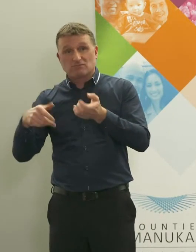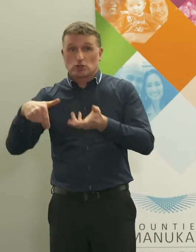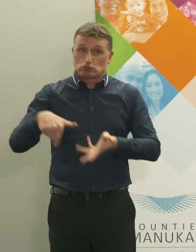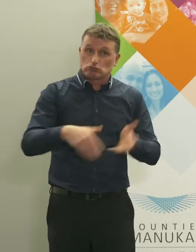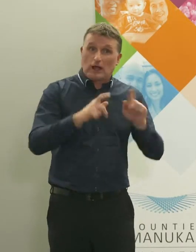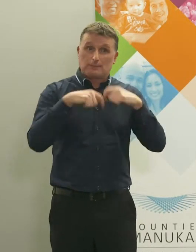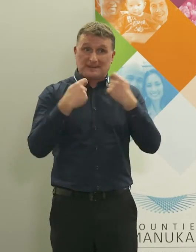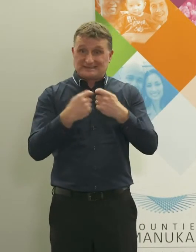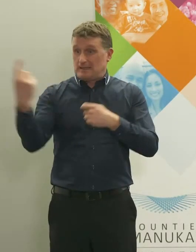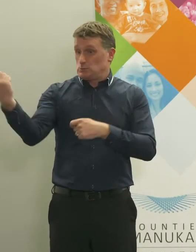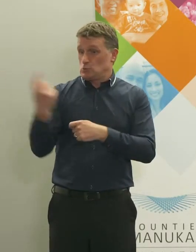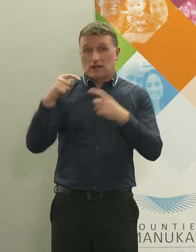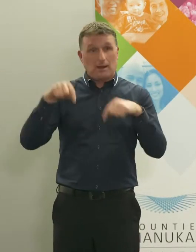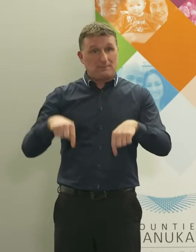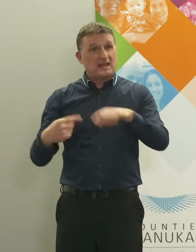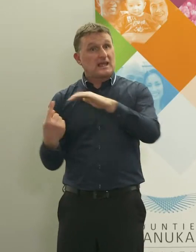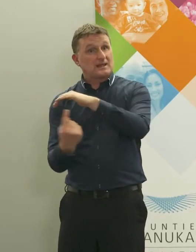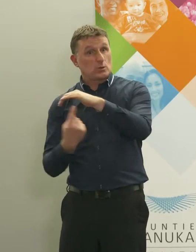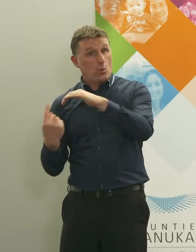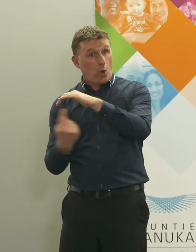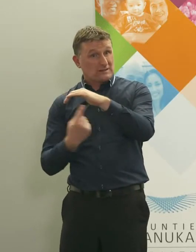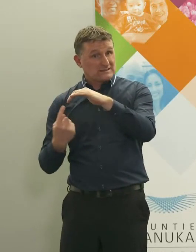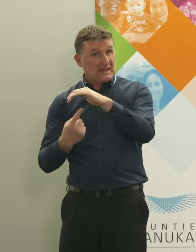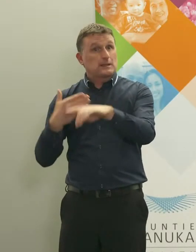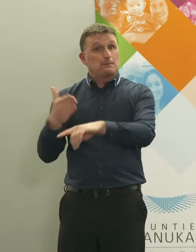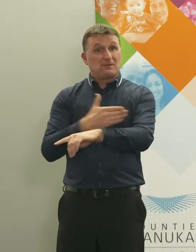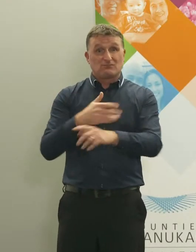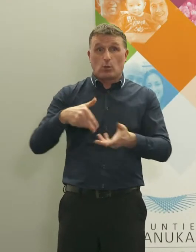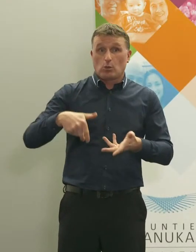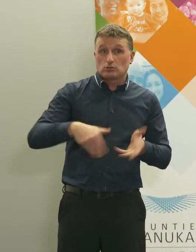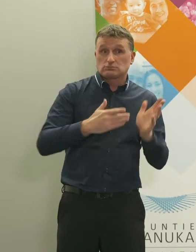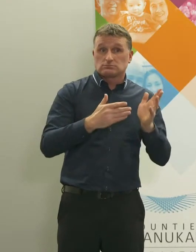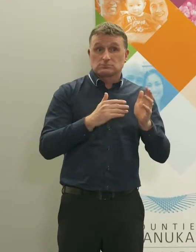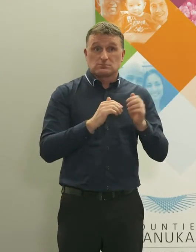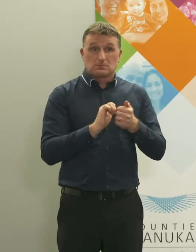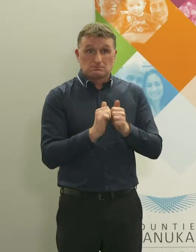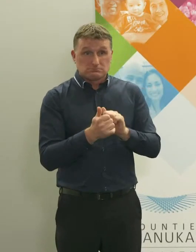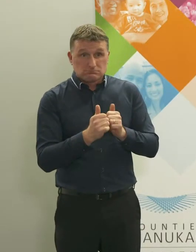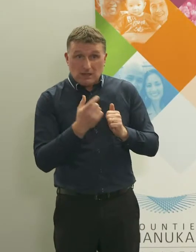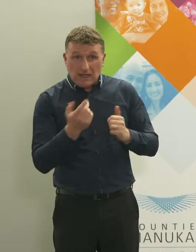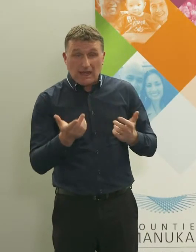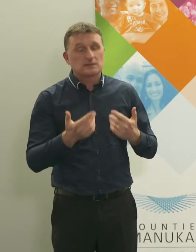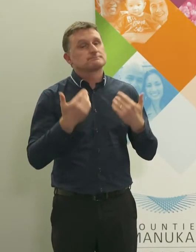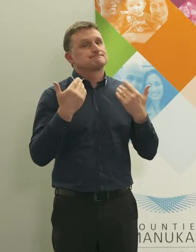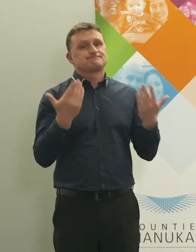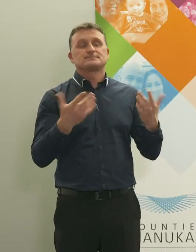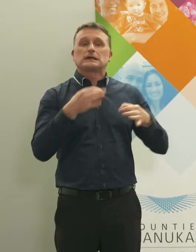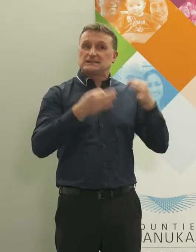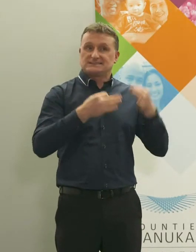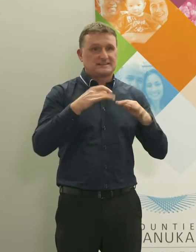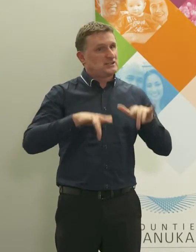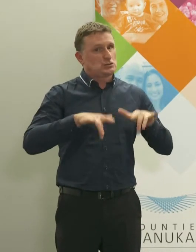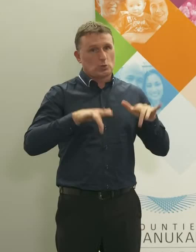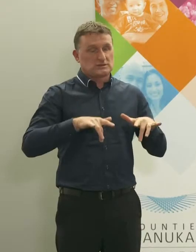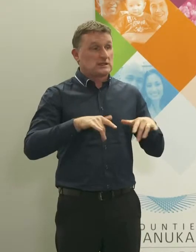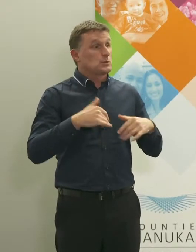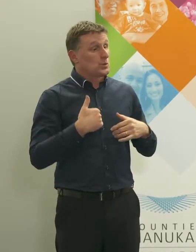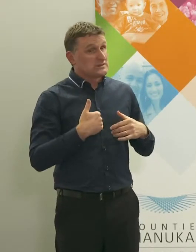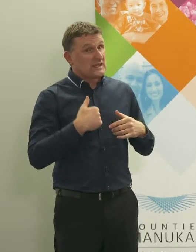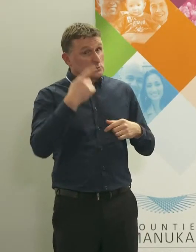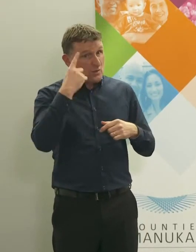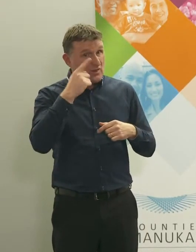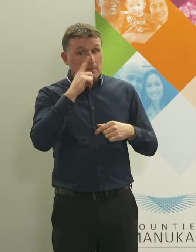championship? Look, that's a decision that's not yet been taken. So obviously there's a variety of different things that we'd need to look at around the